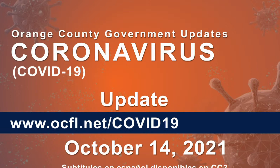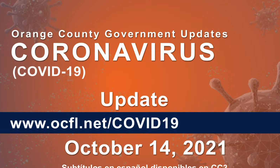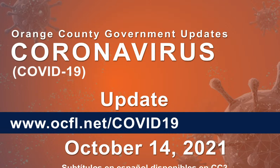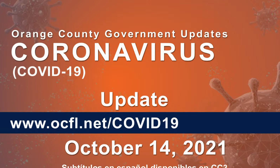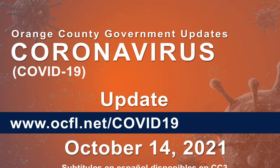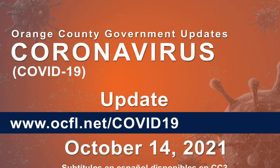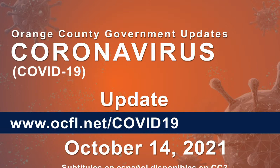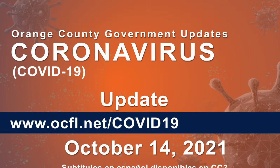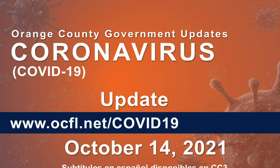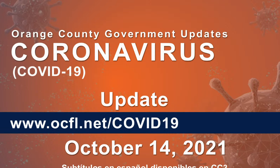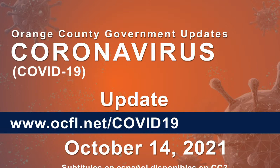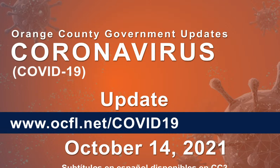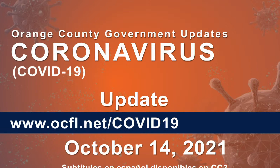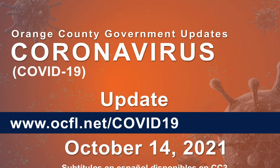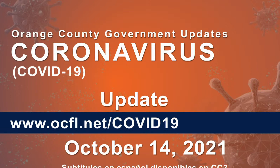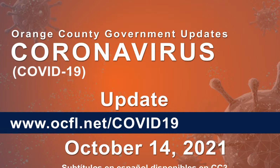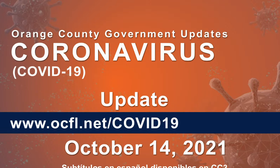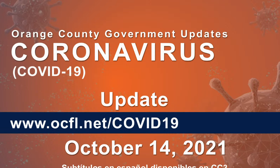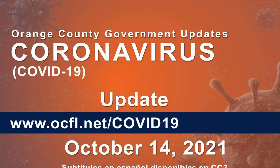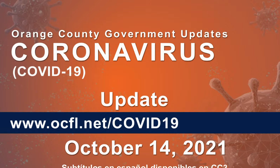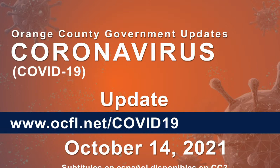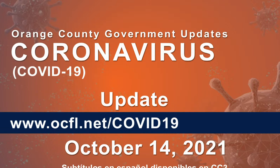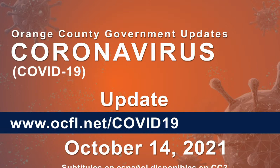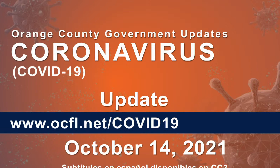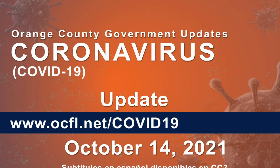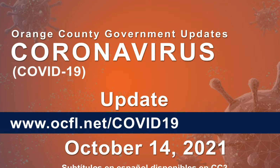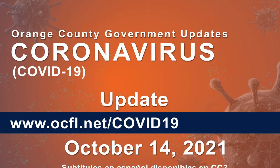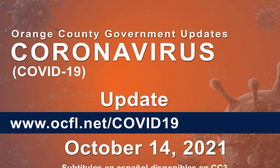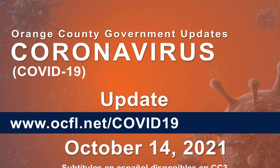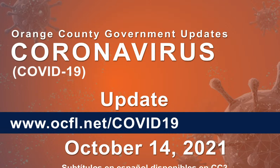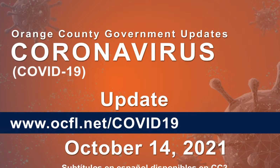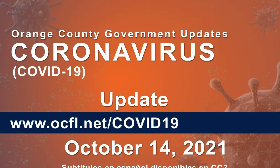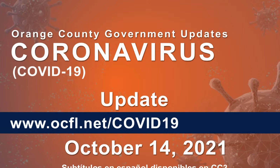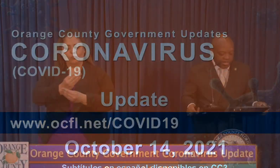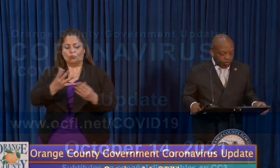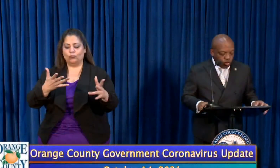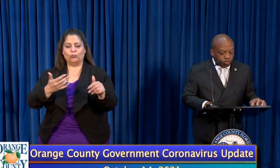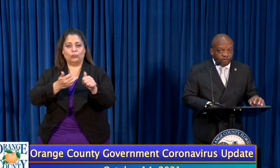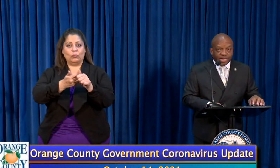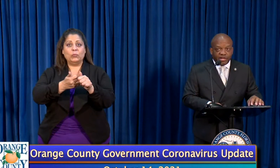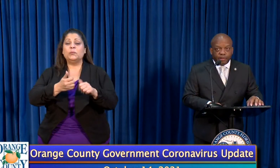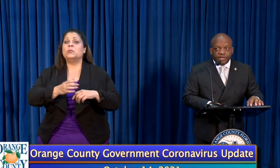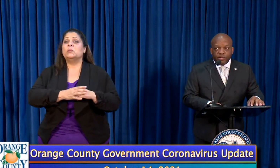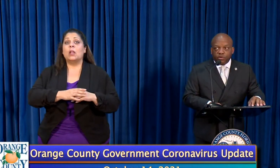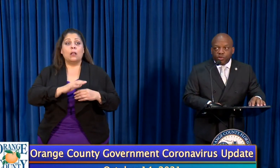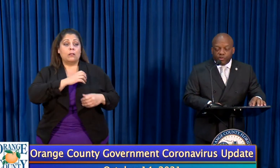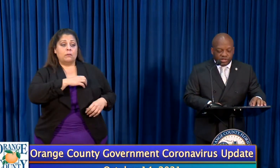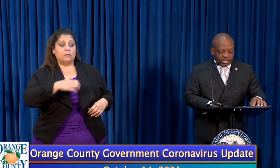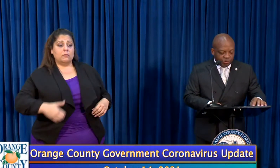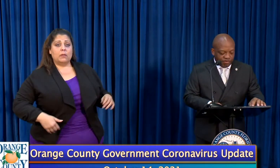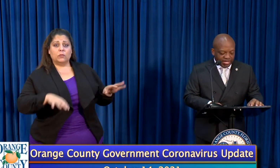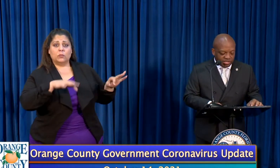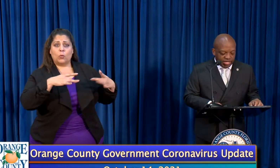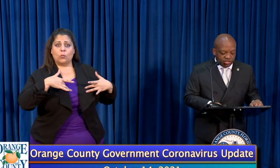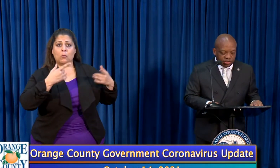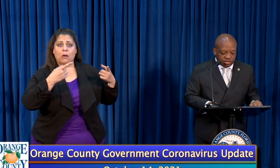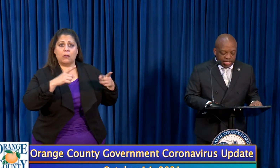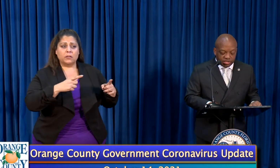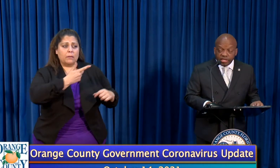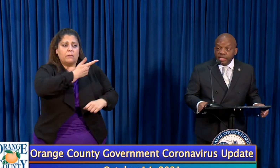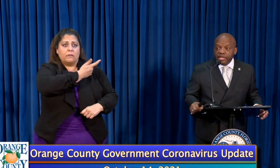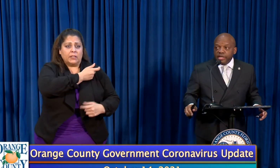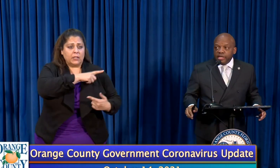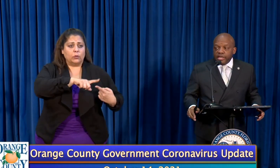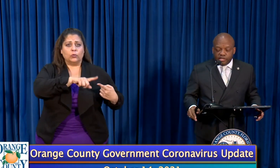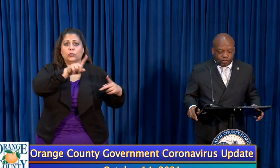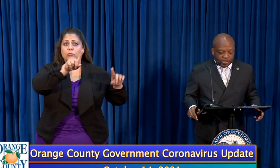Thank you for joining us for this Thursday's COVID-19 press briefing. The mayor today will provide an update on where we stand with vaccinations and